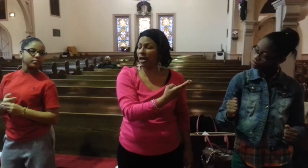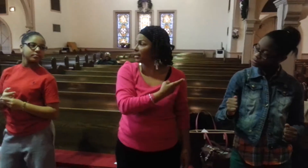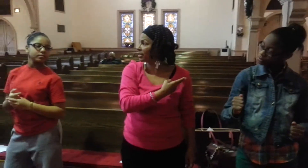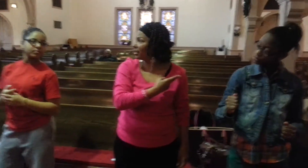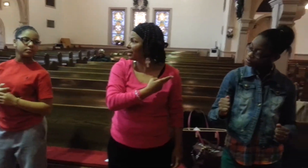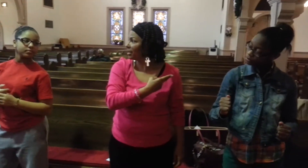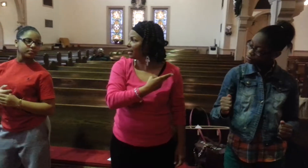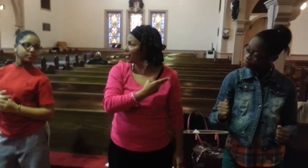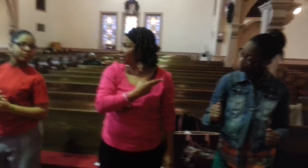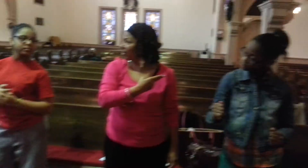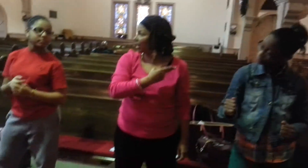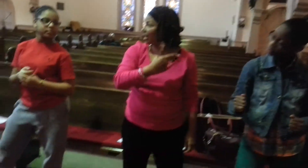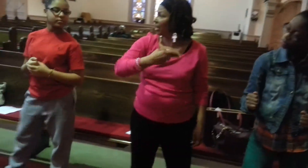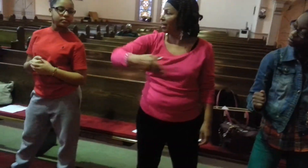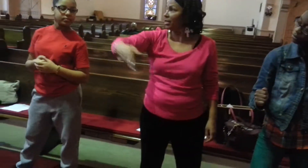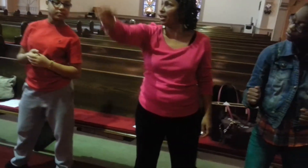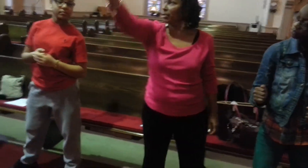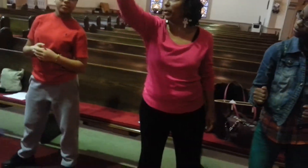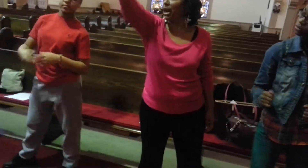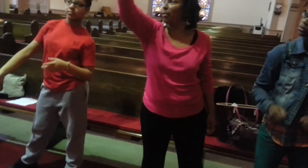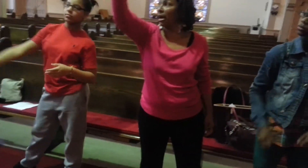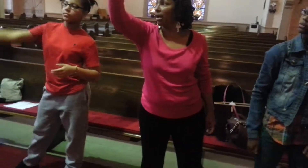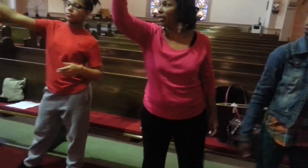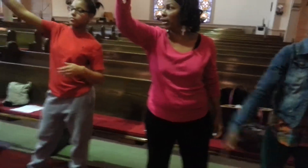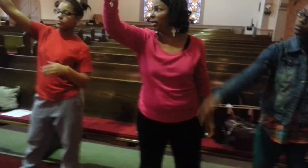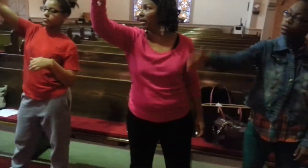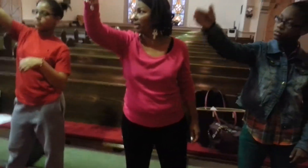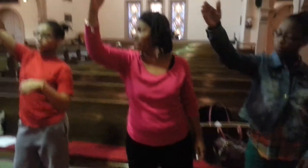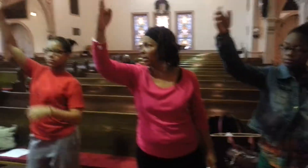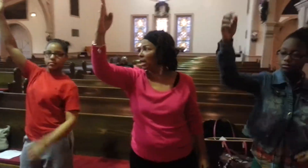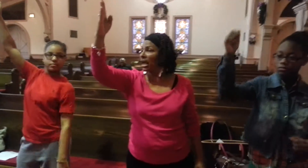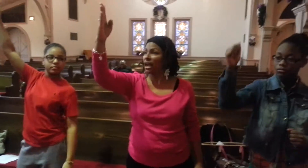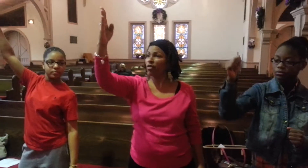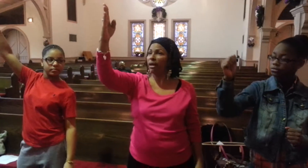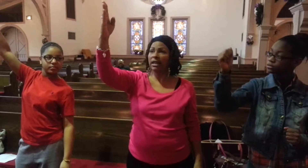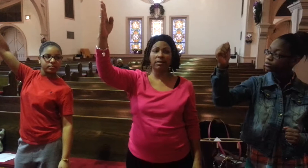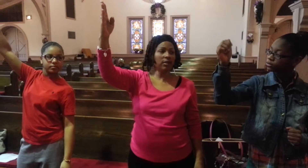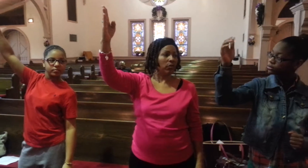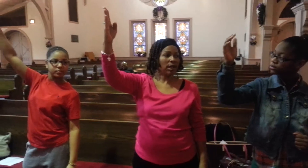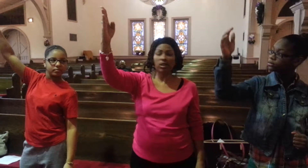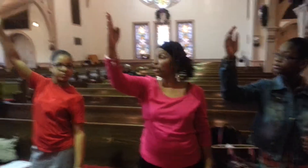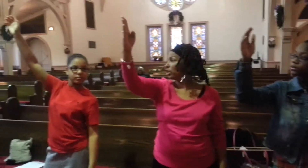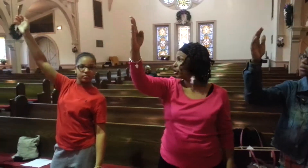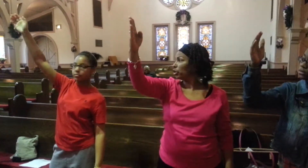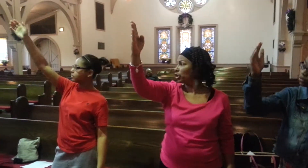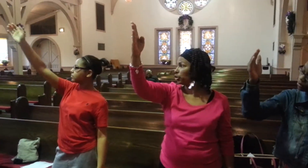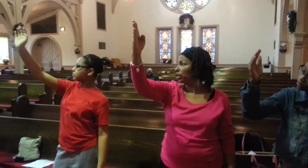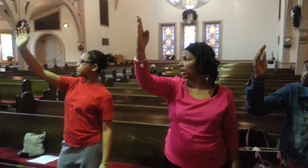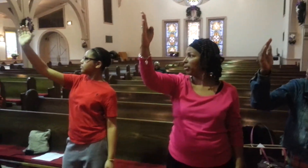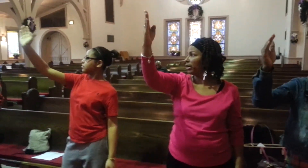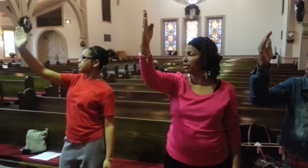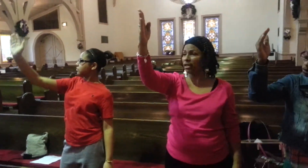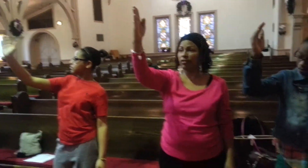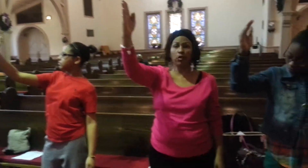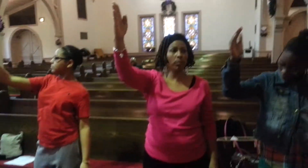us. Okay? So let's put God back out there. Everybody get synchronized. Look at your neighbor and see if you're about